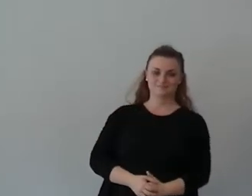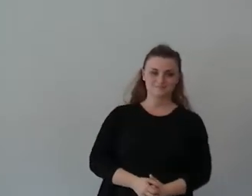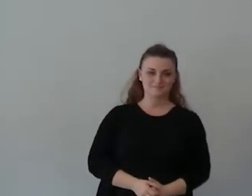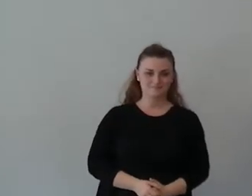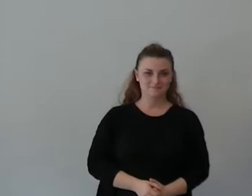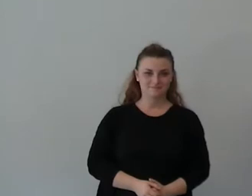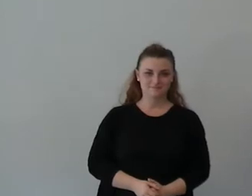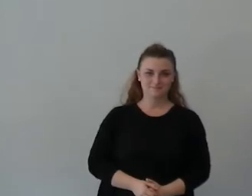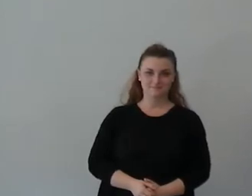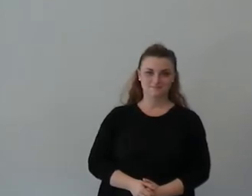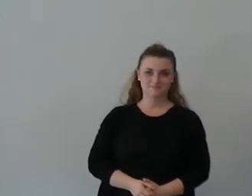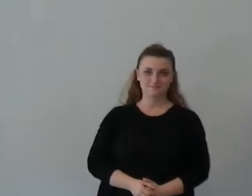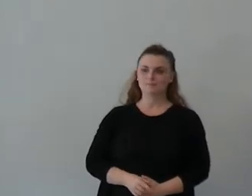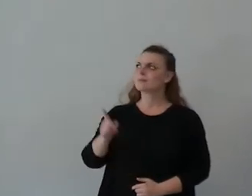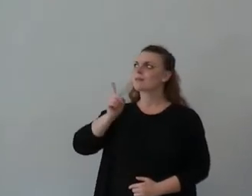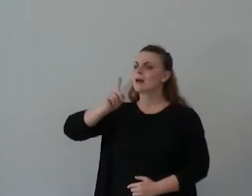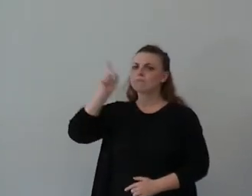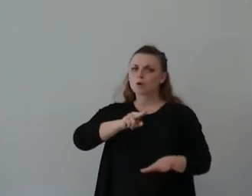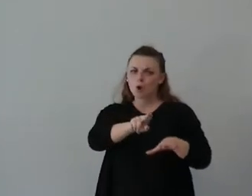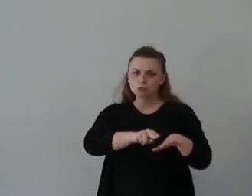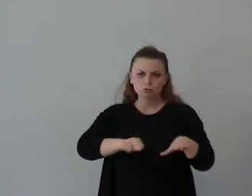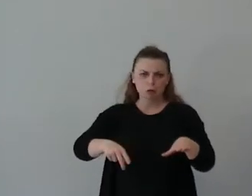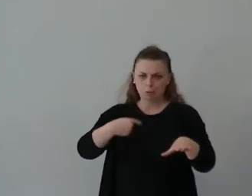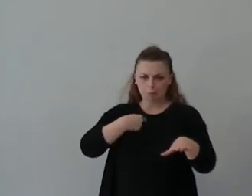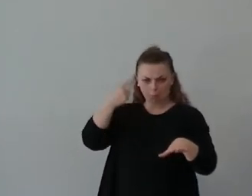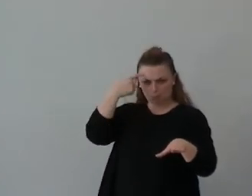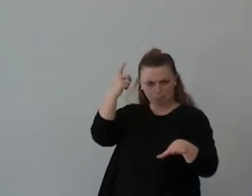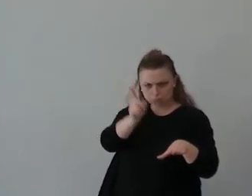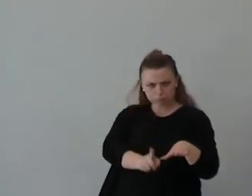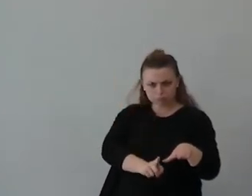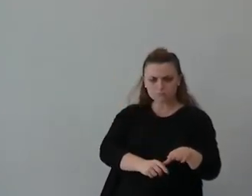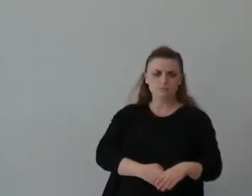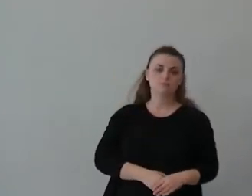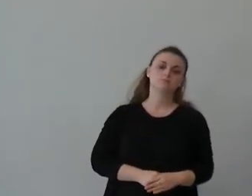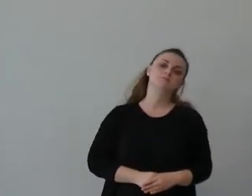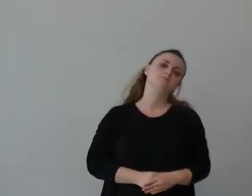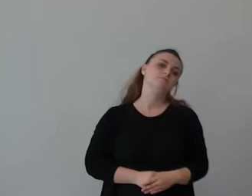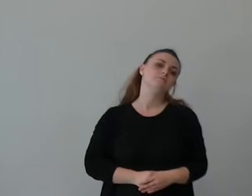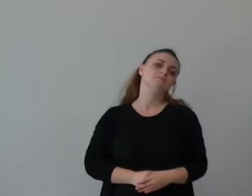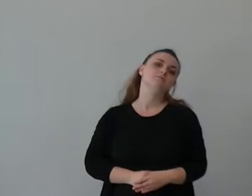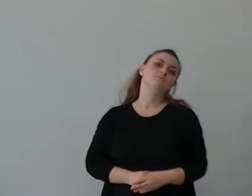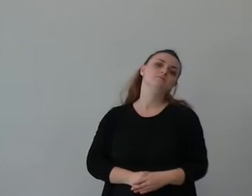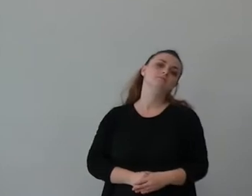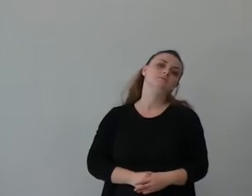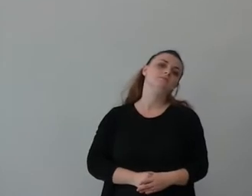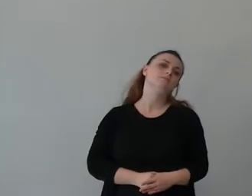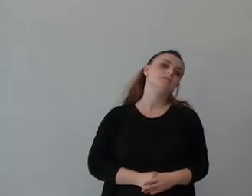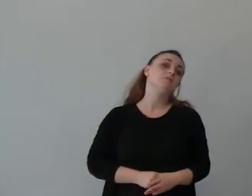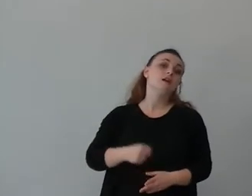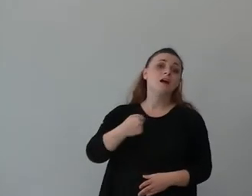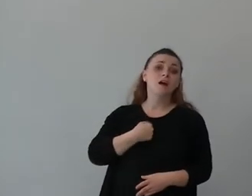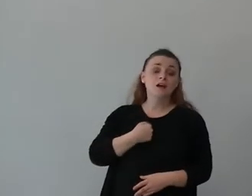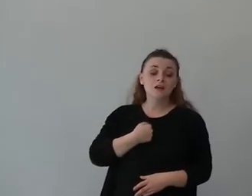che fossero i piani di Dio in quel momento per me, per la mia vita. I had no idea I would leave California at that point in my life. Non sapevo che